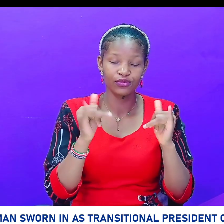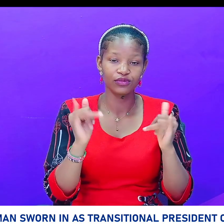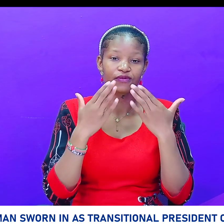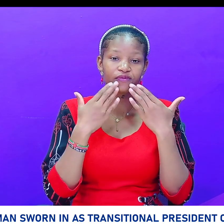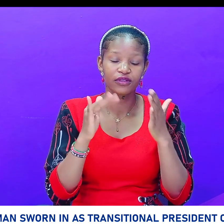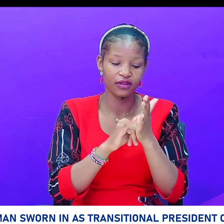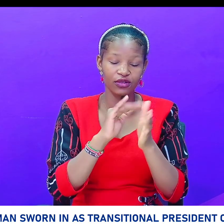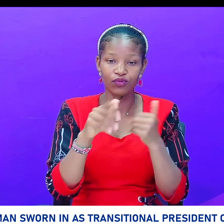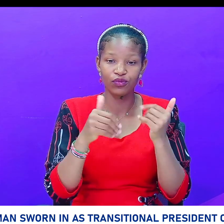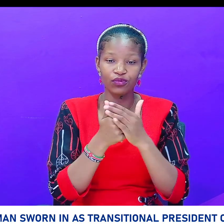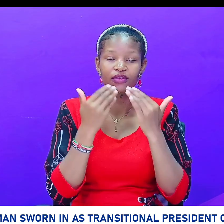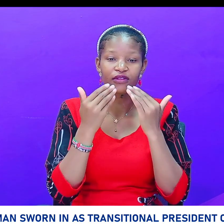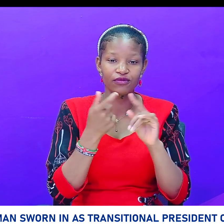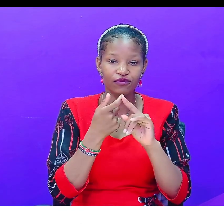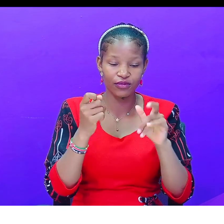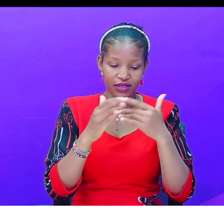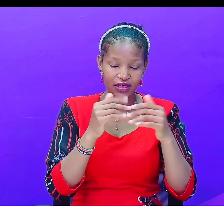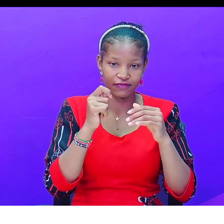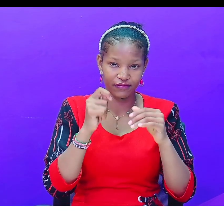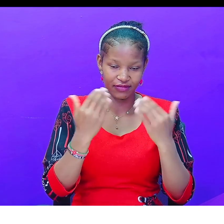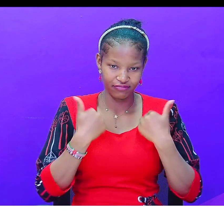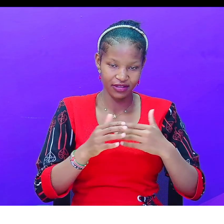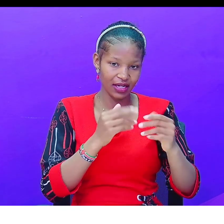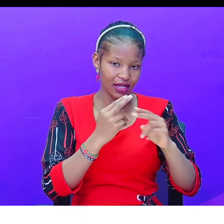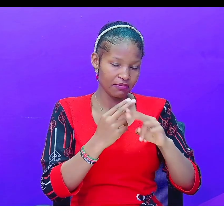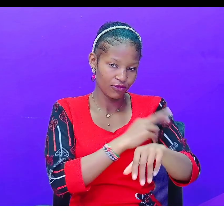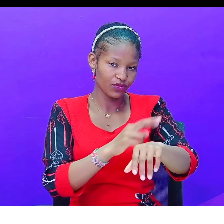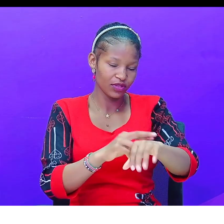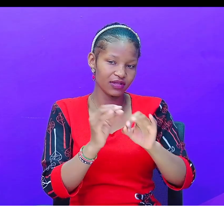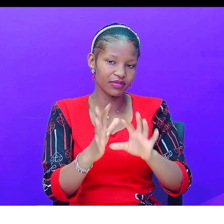And with that, we come to the end of the news. Thank you so much for staying tuned. You've been with